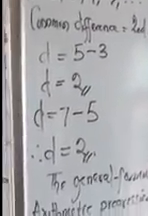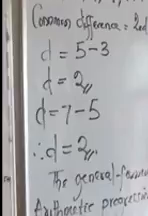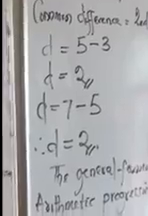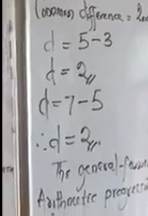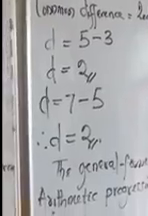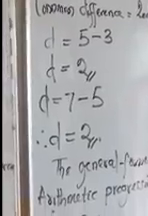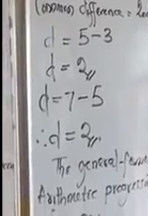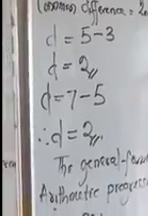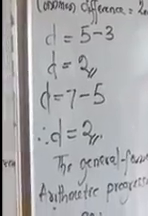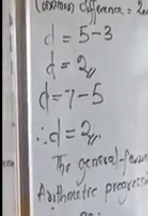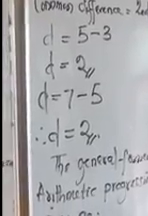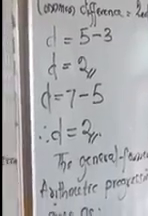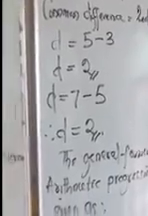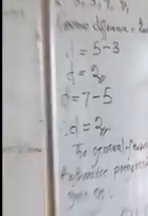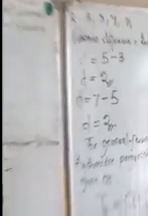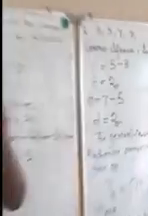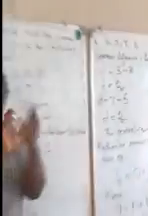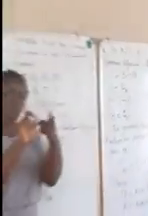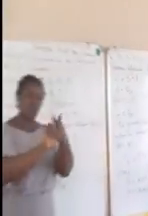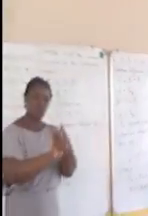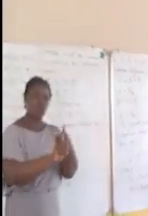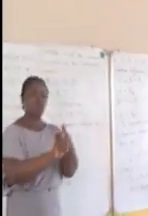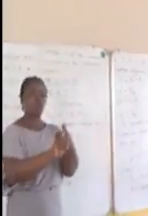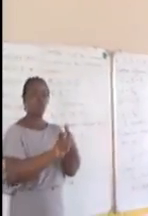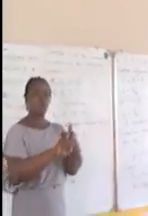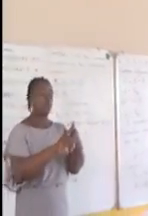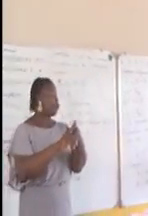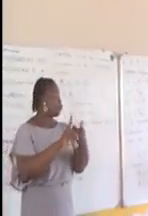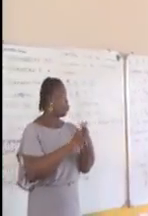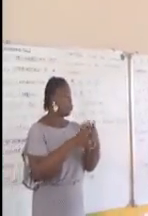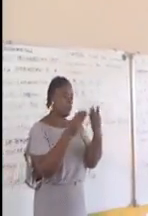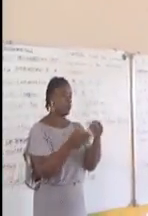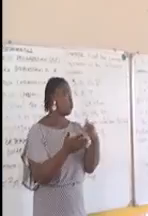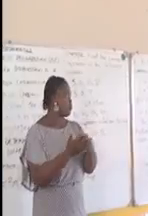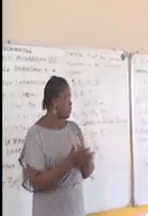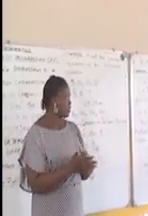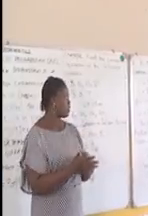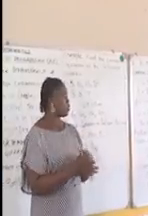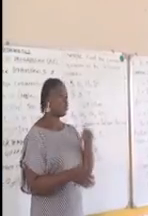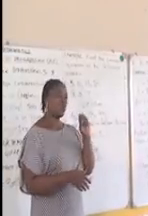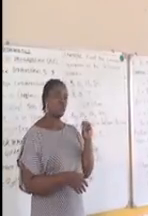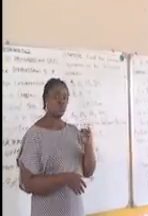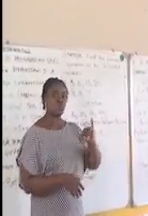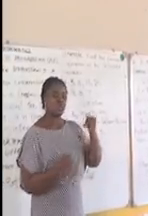are addressing this morning, arithmetic progression. So I'm going to take a very good question